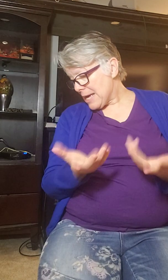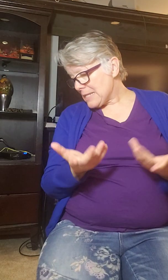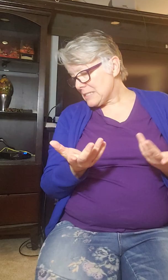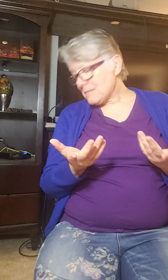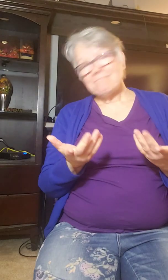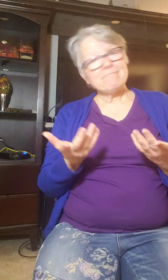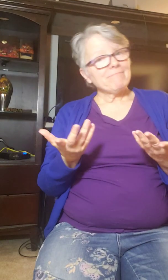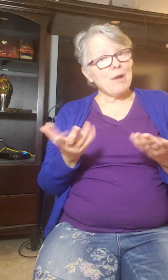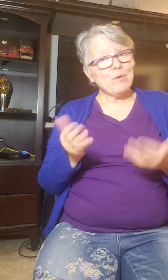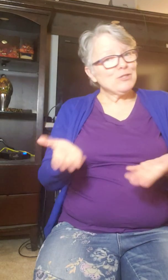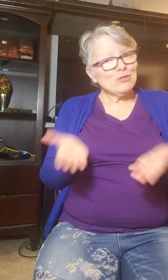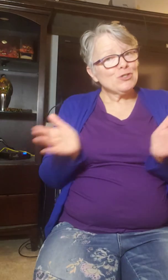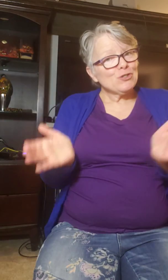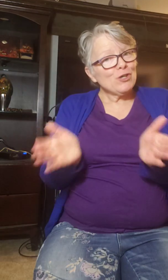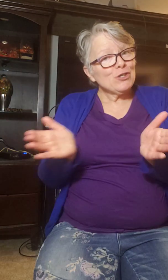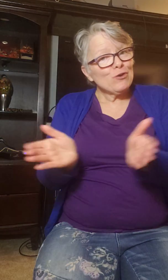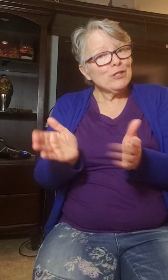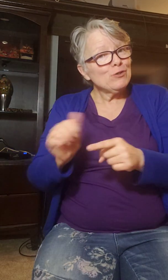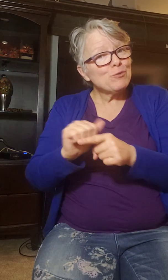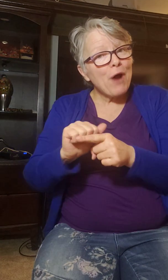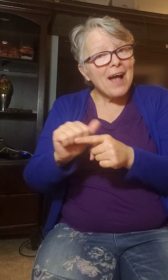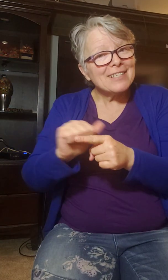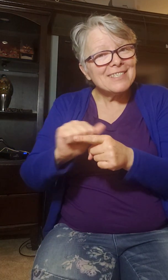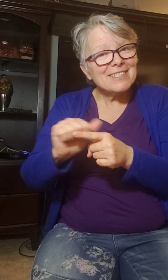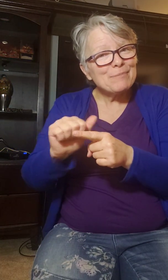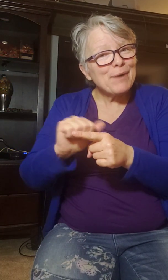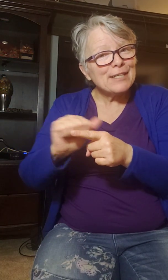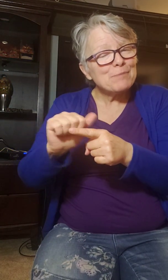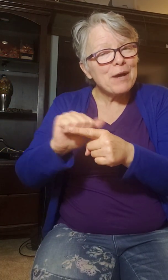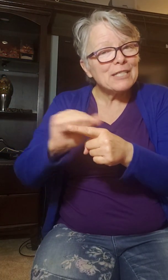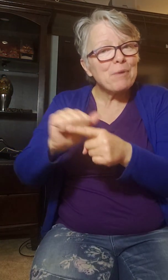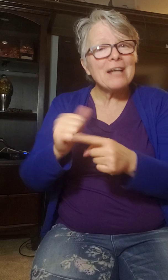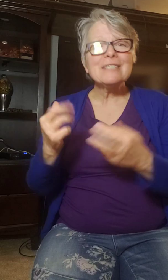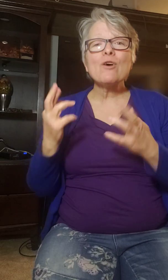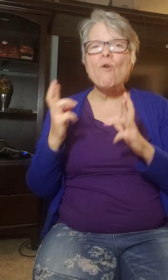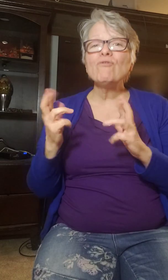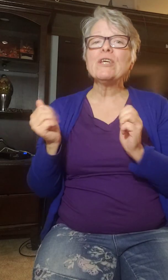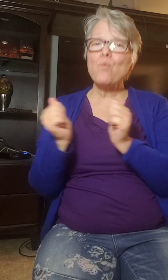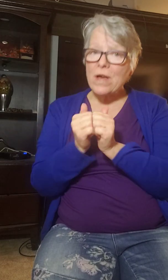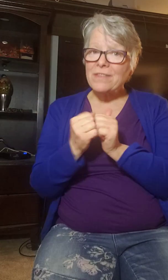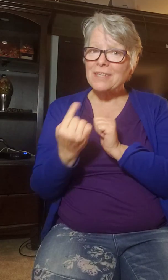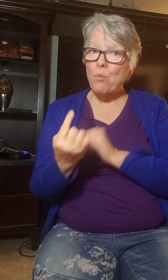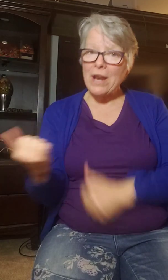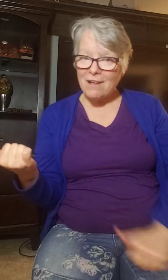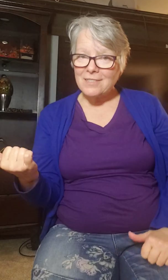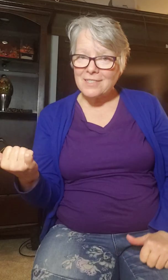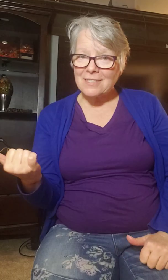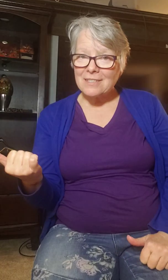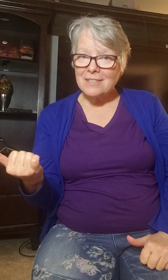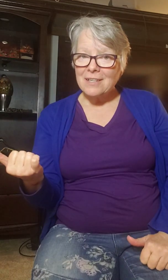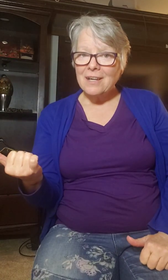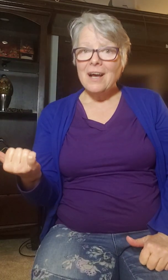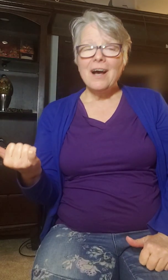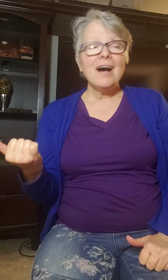and I want to just encourage you to practice, hopefully with someone else.